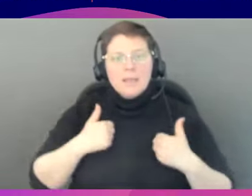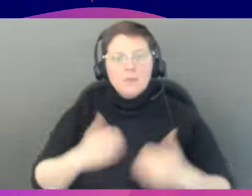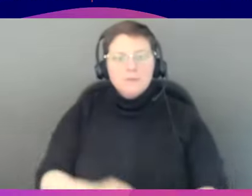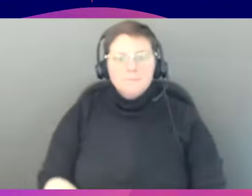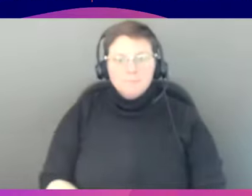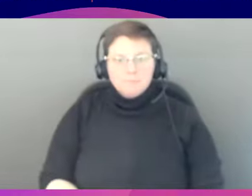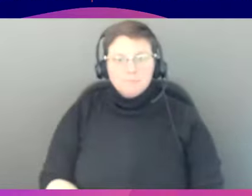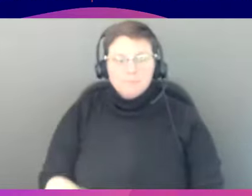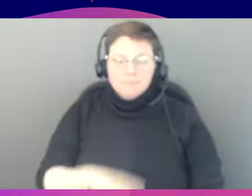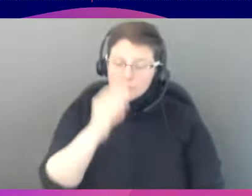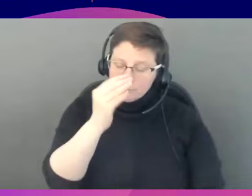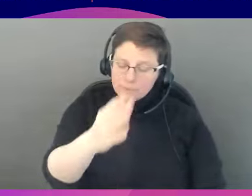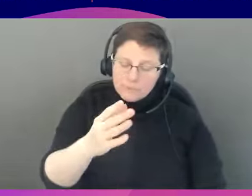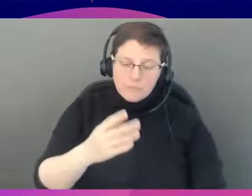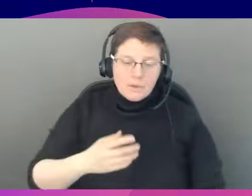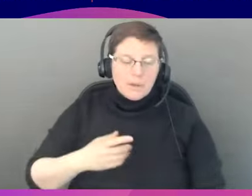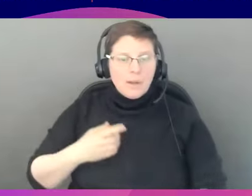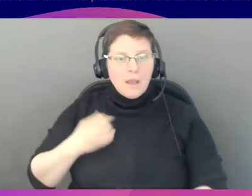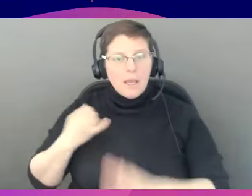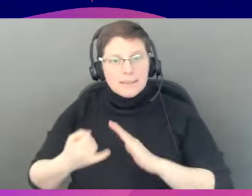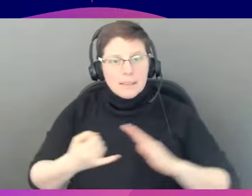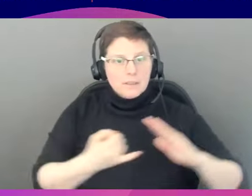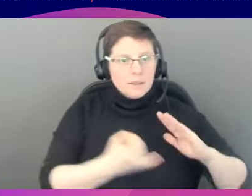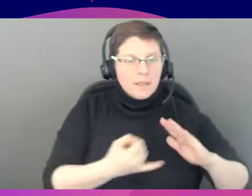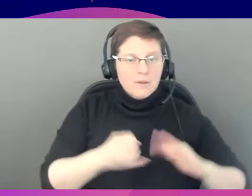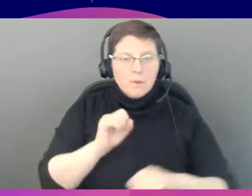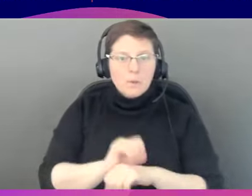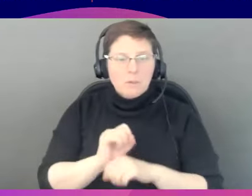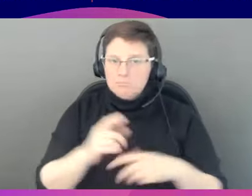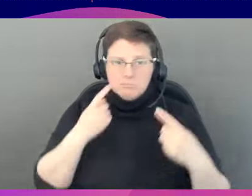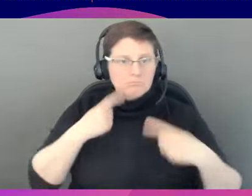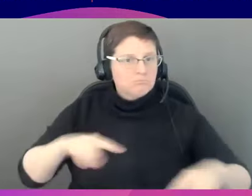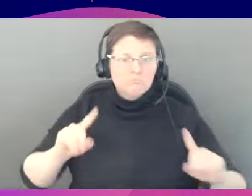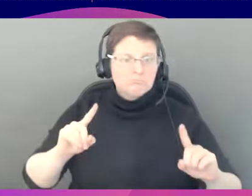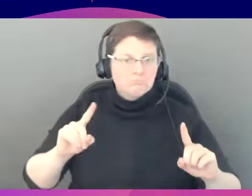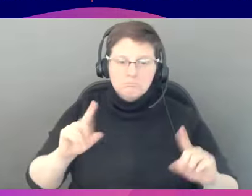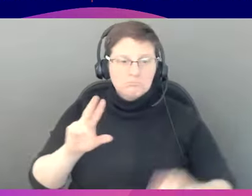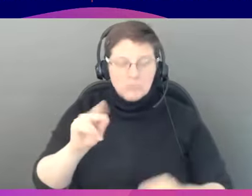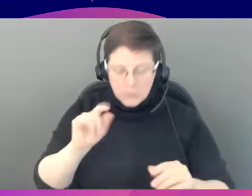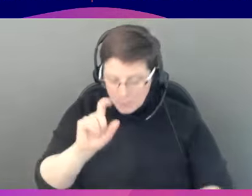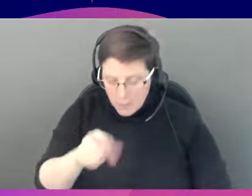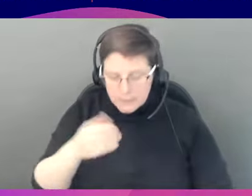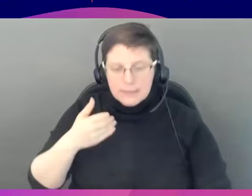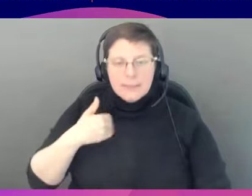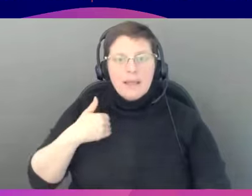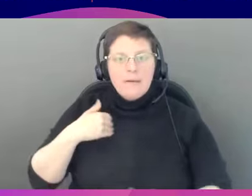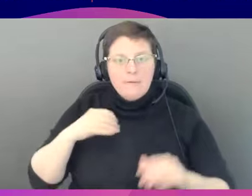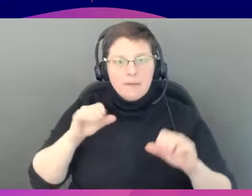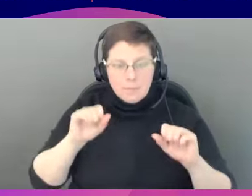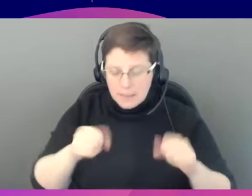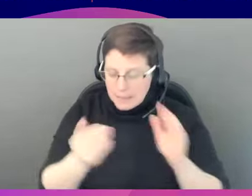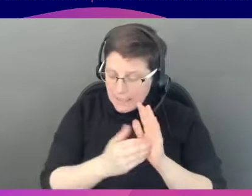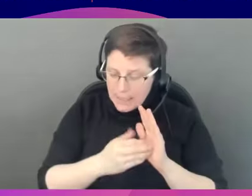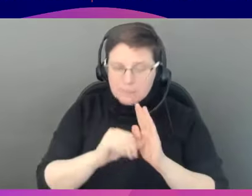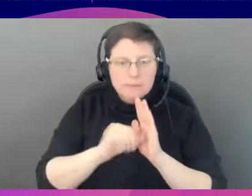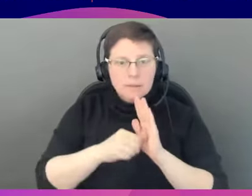This work cannot be done alone. Gender-based violence organizations that offer co-sheltering have highlighted to us time